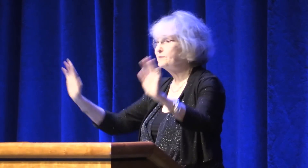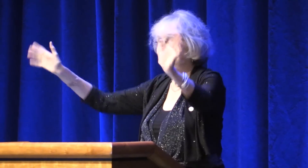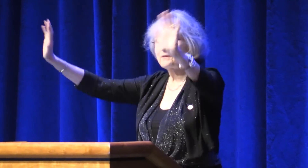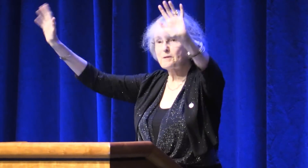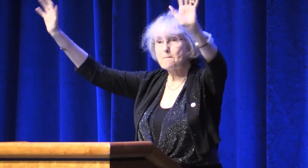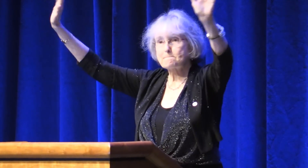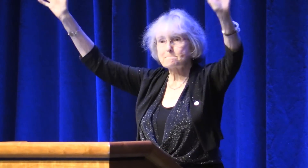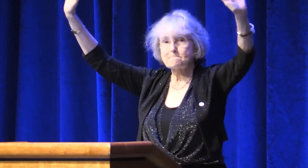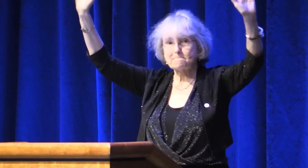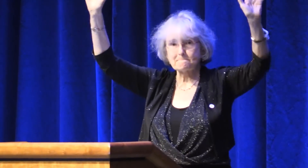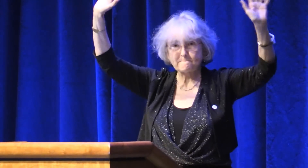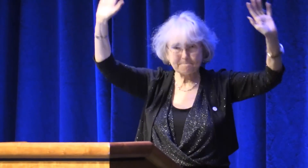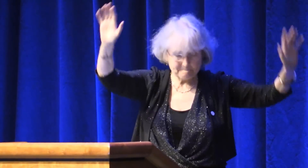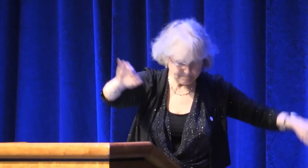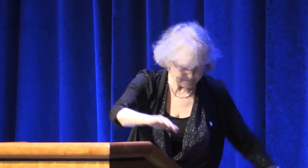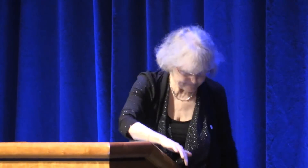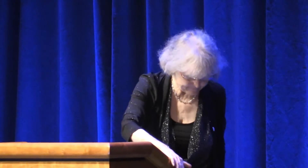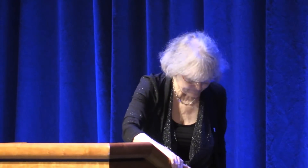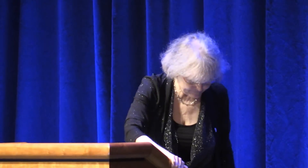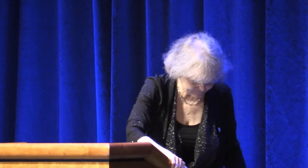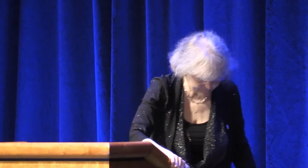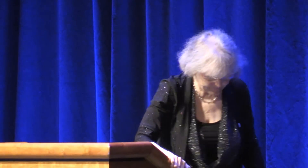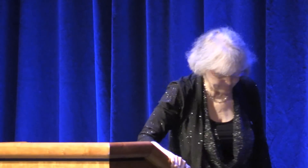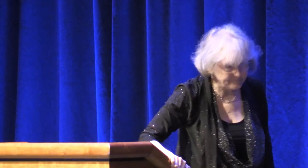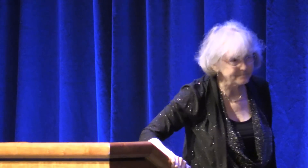Thank you so much, Sheila. Thank you.